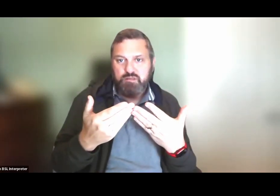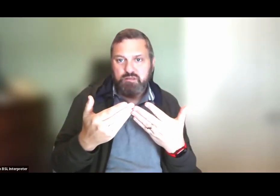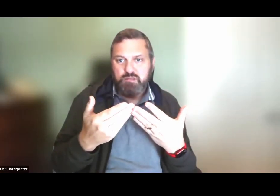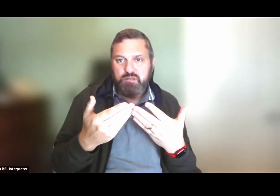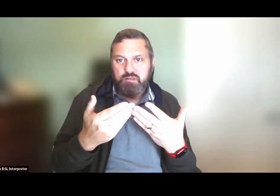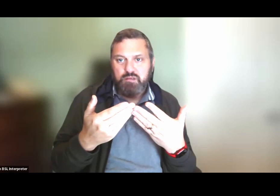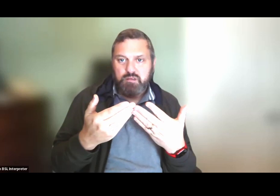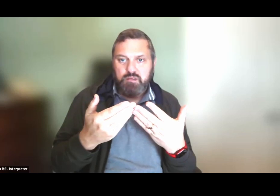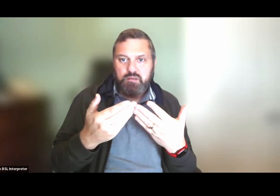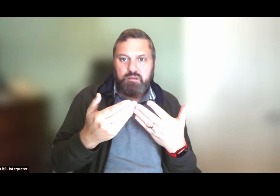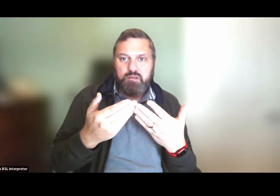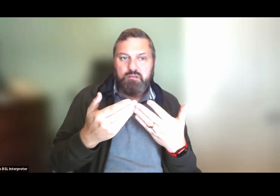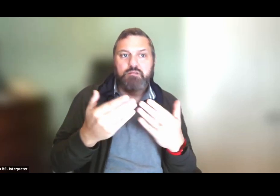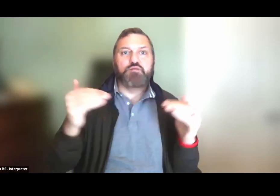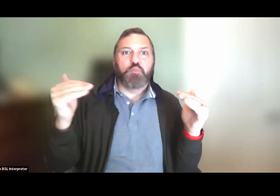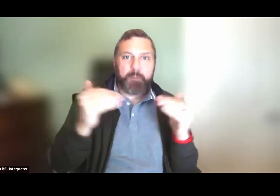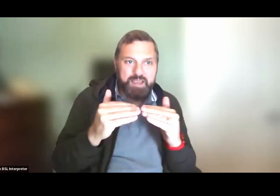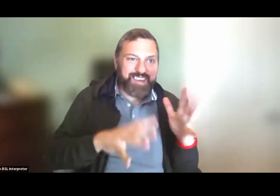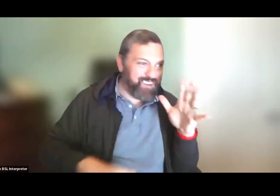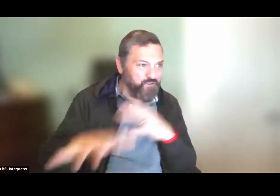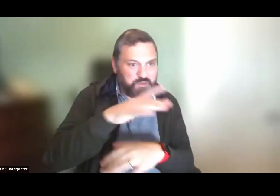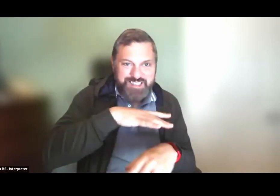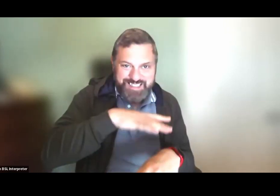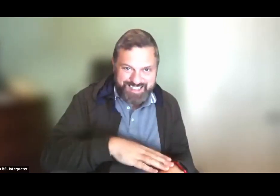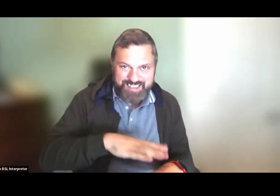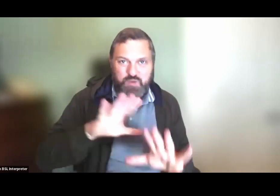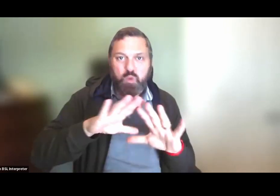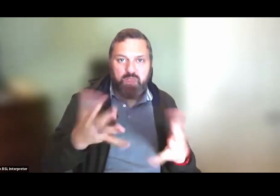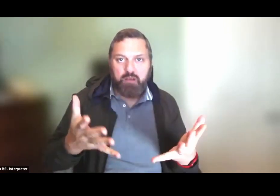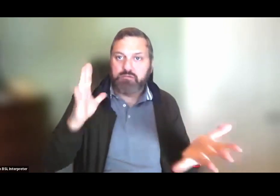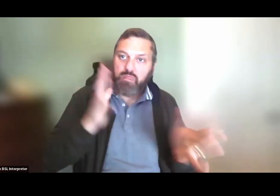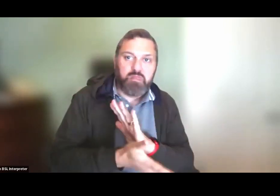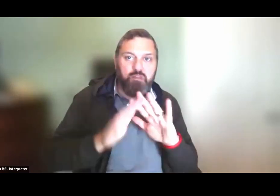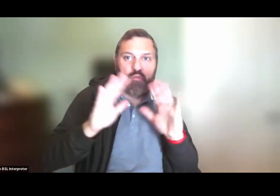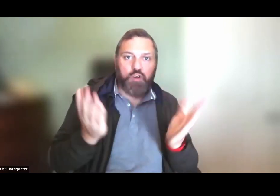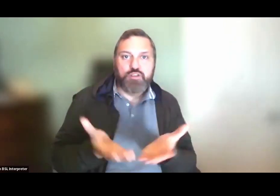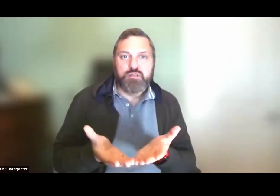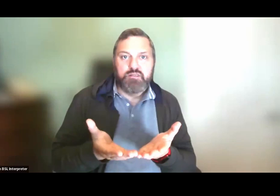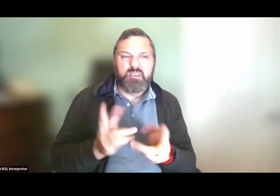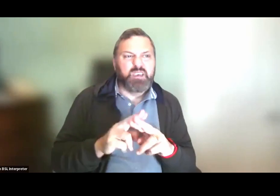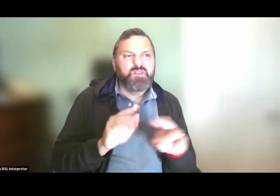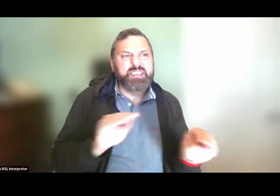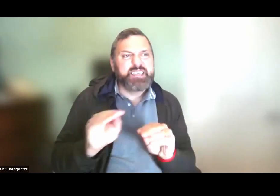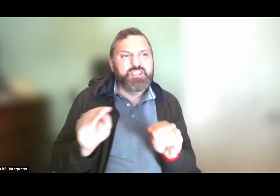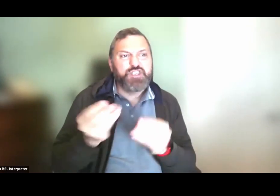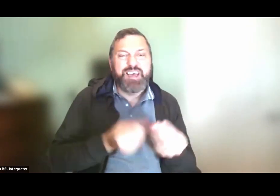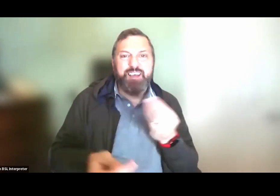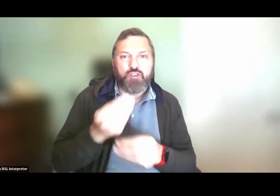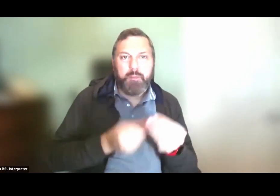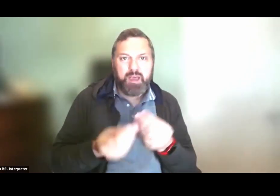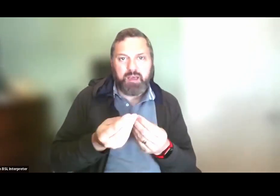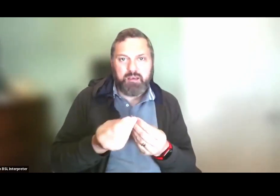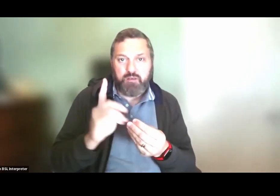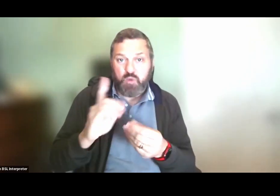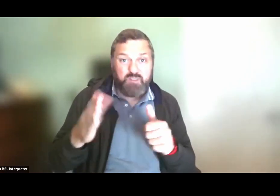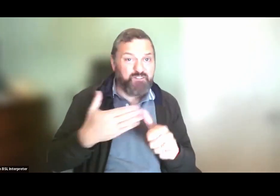boundaries while meeting the needs of all people at the same time? If you were teaching economics and wanting to turn that story around, what would